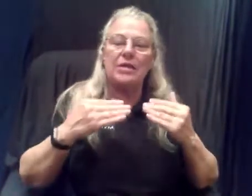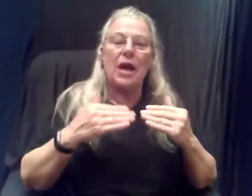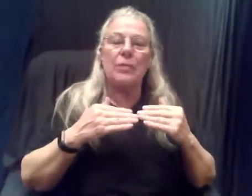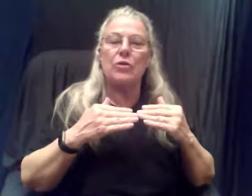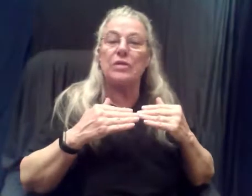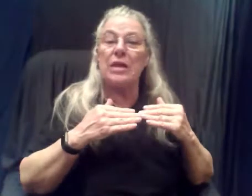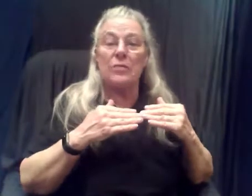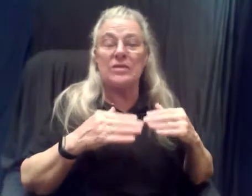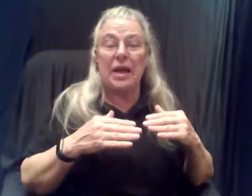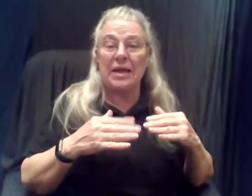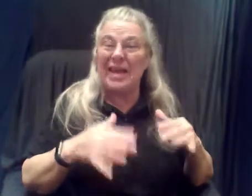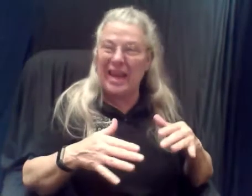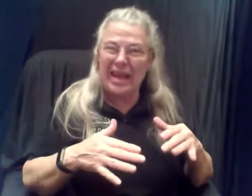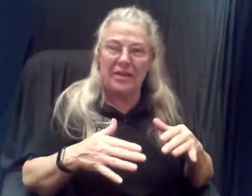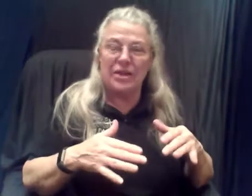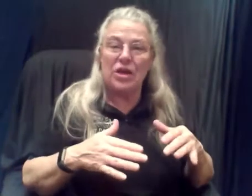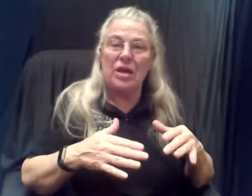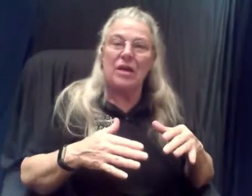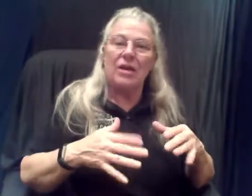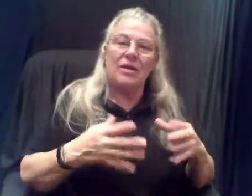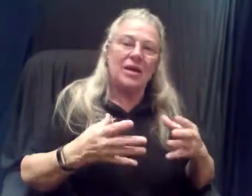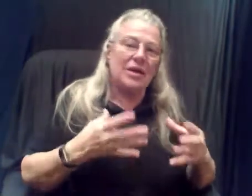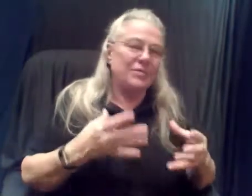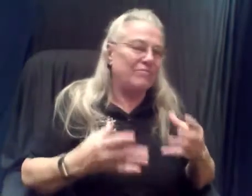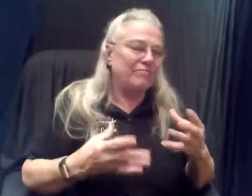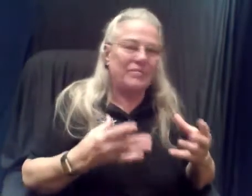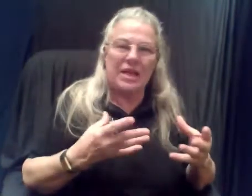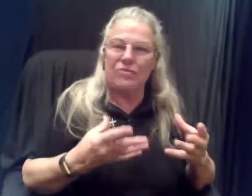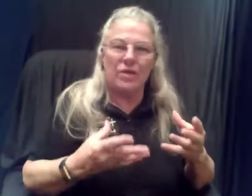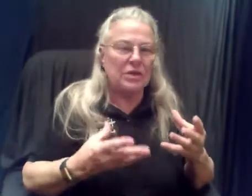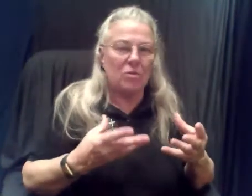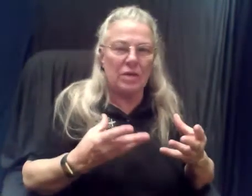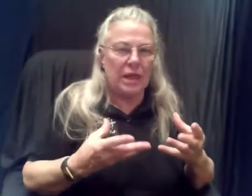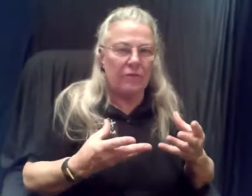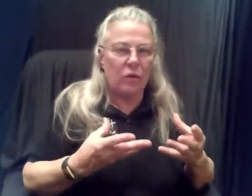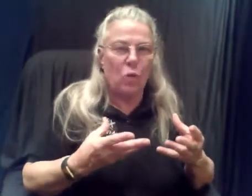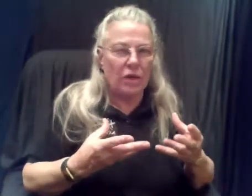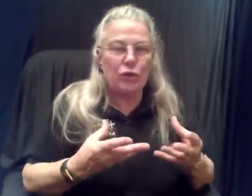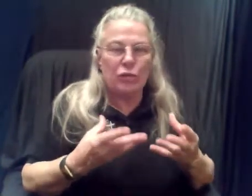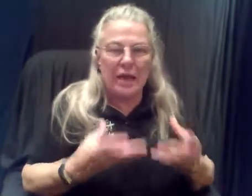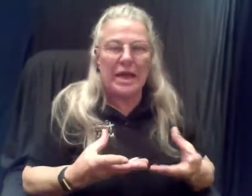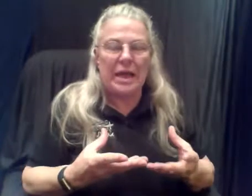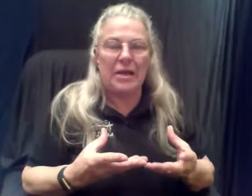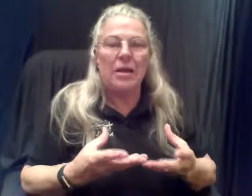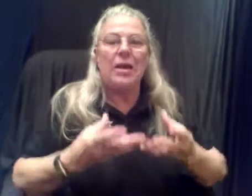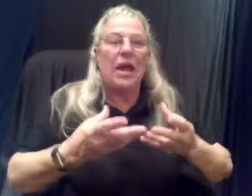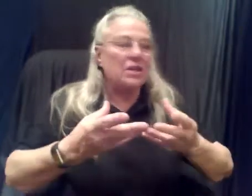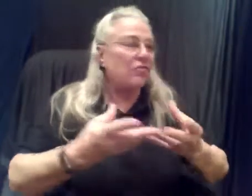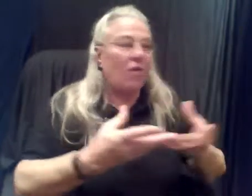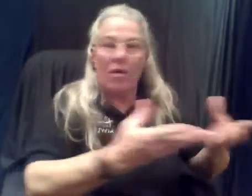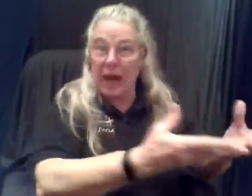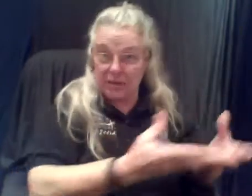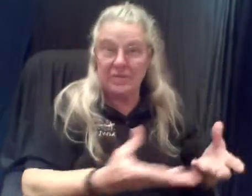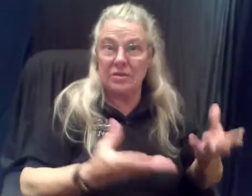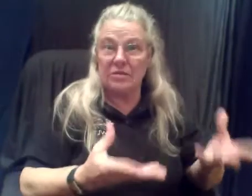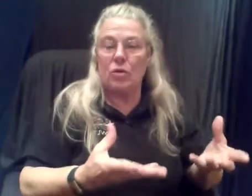you're dealing with signed English, they really don't give you what you need as far as